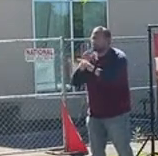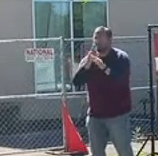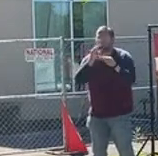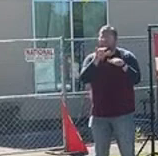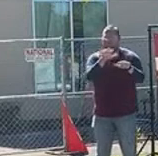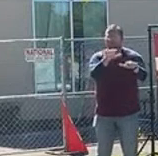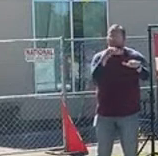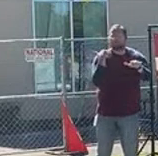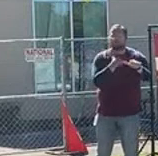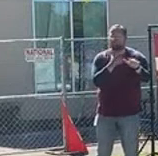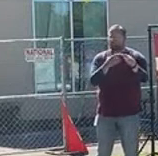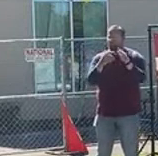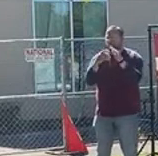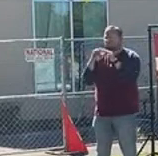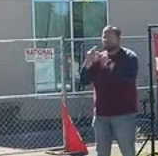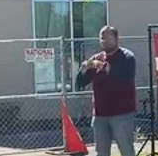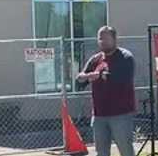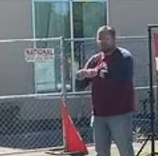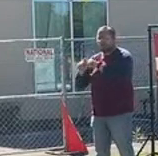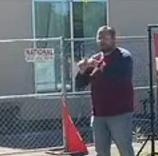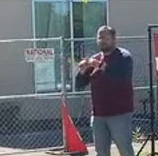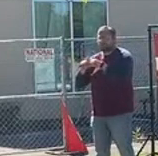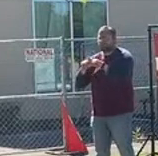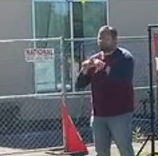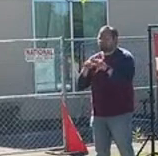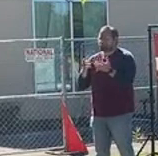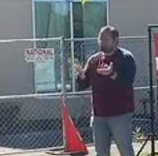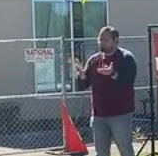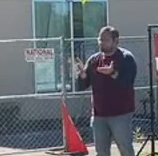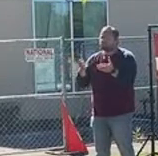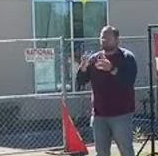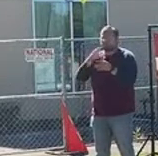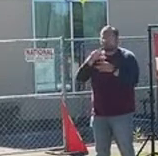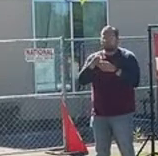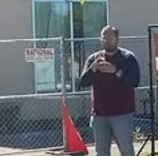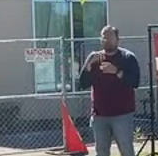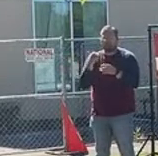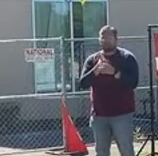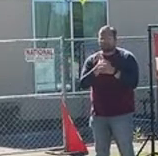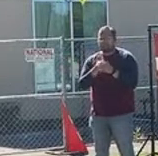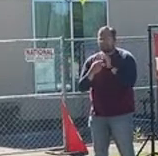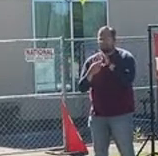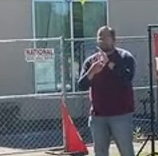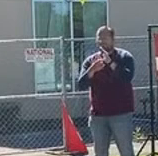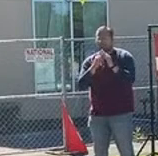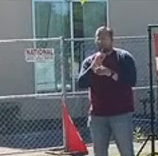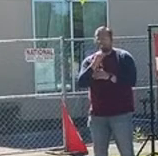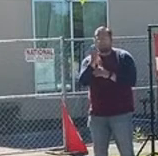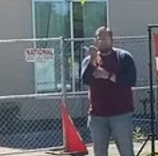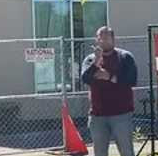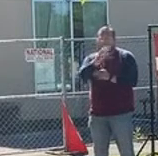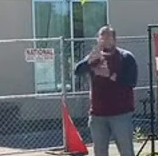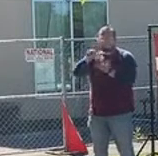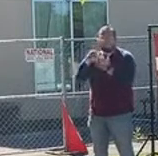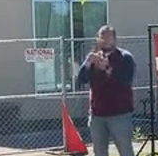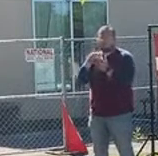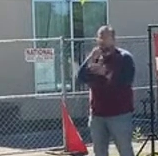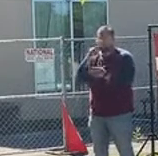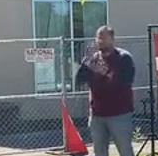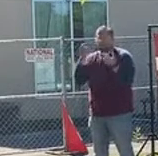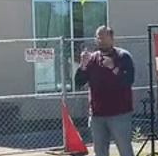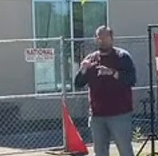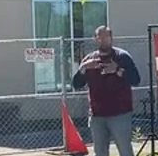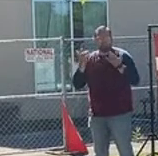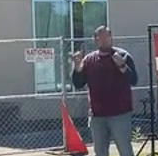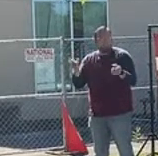rely upon. Please join us in uncovering such truths at any and all public events. I